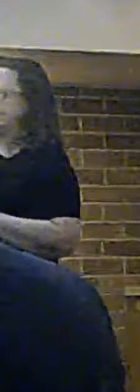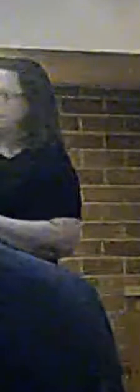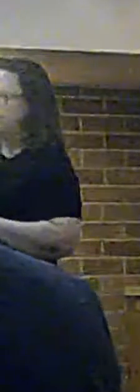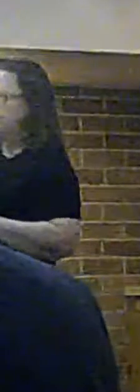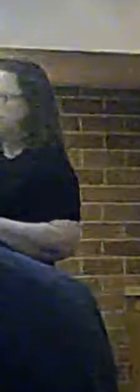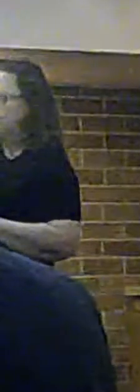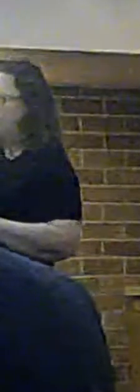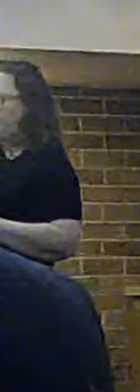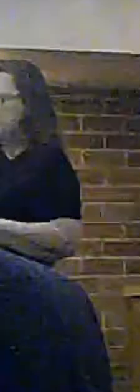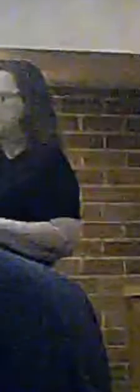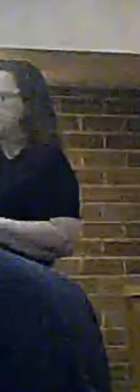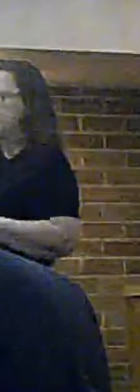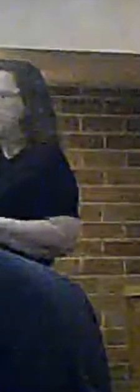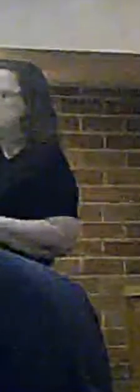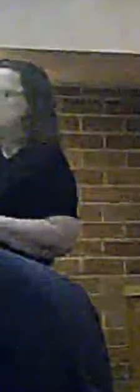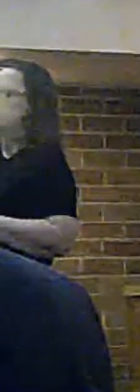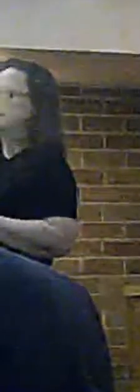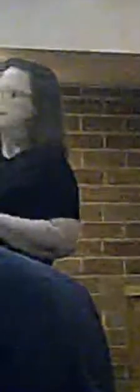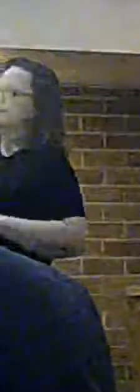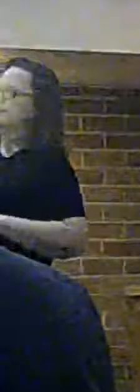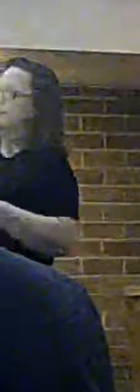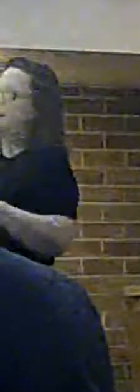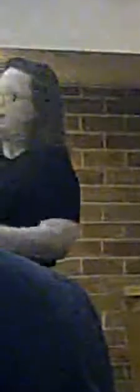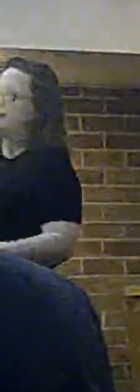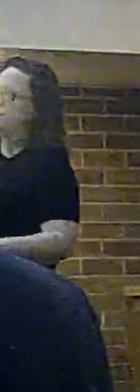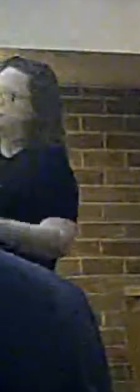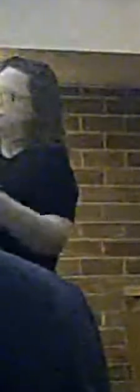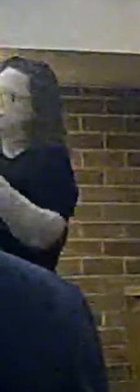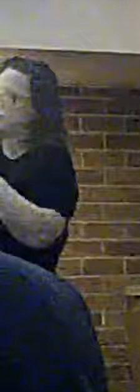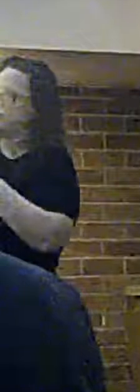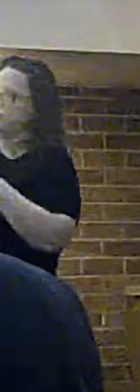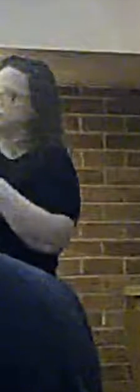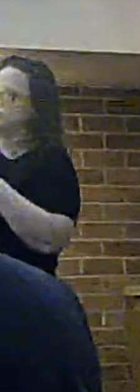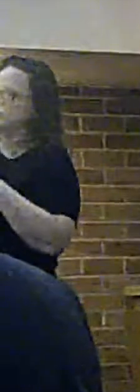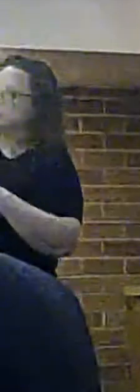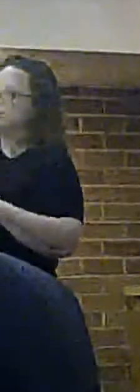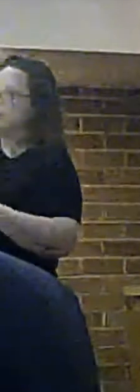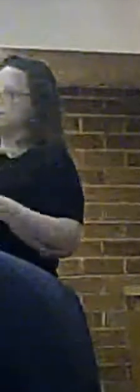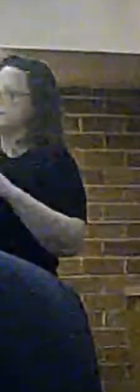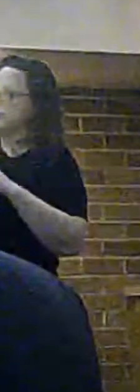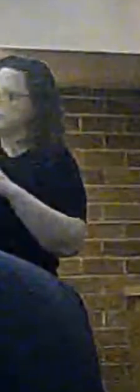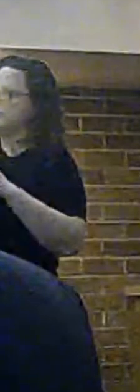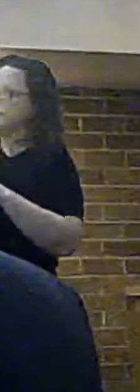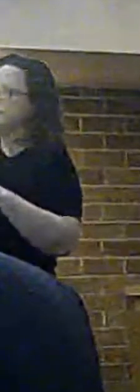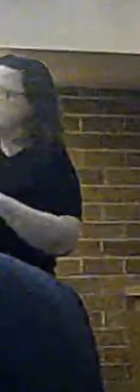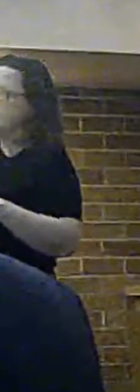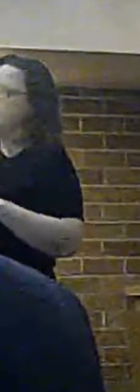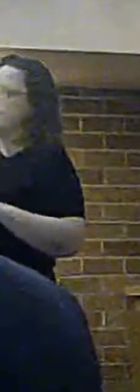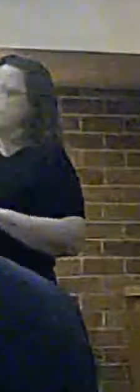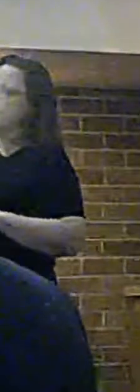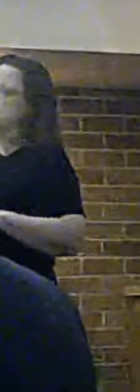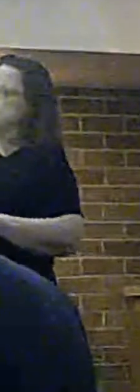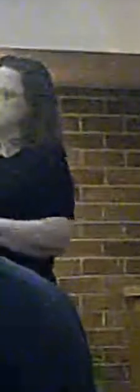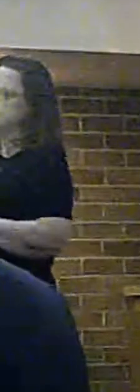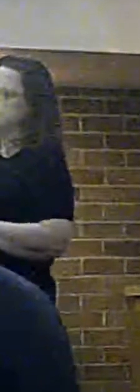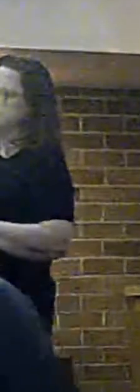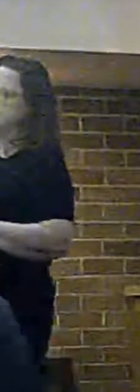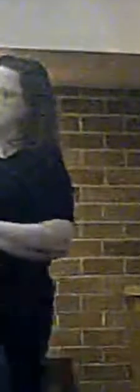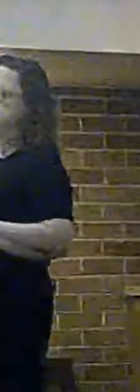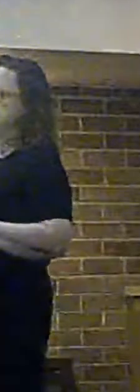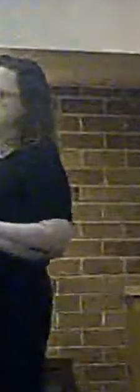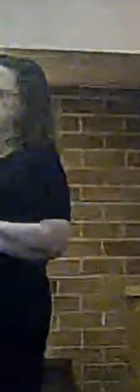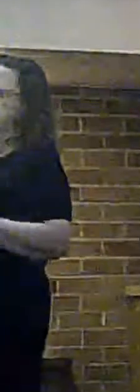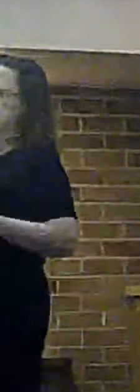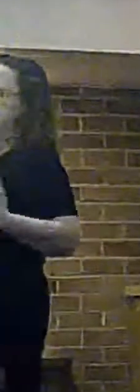knowingly incurring a delay in response to West Kirby that could be avoided if they went with